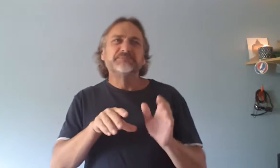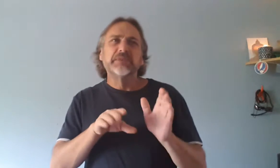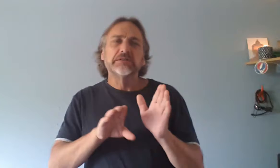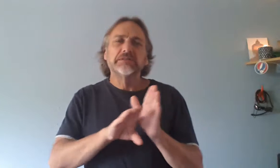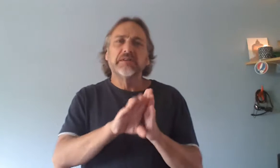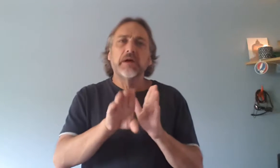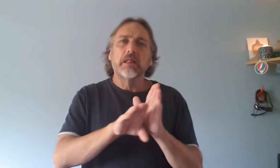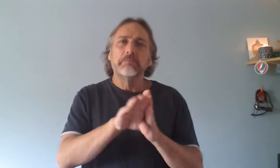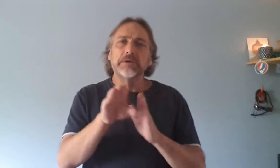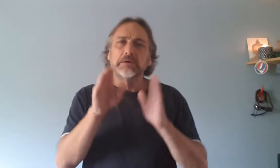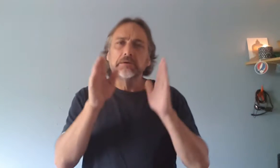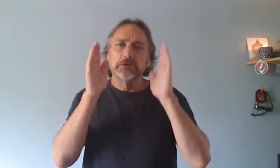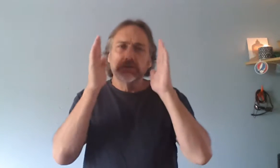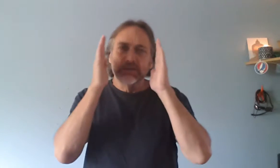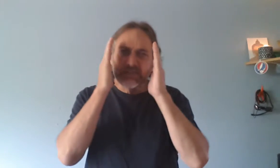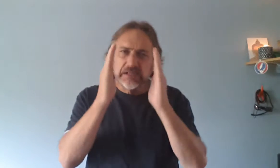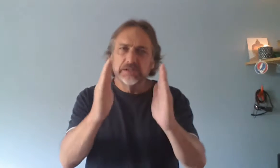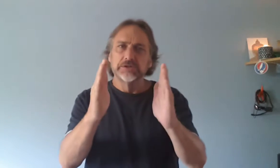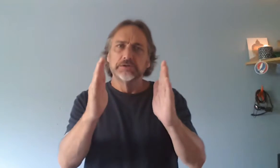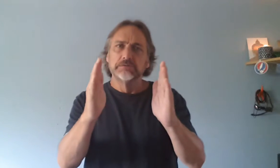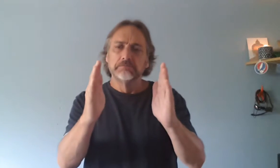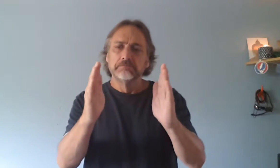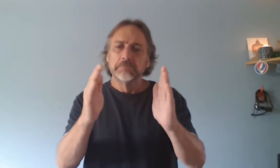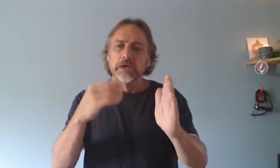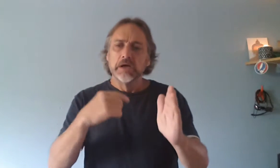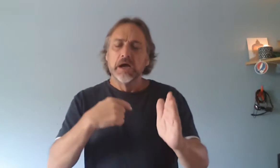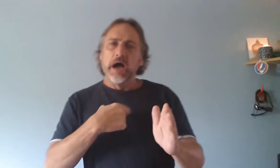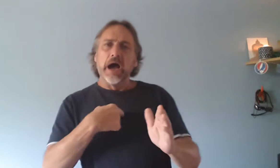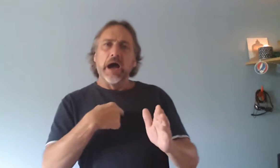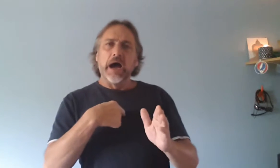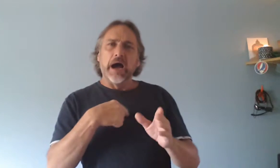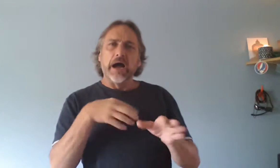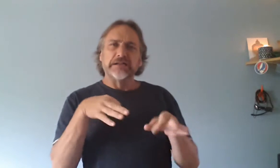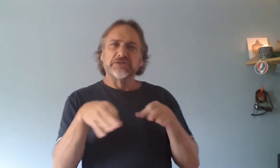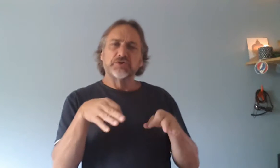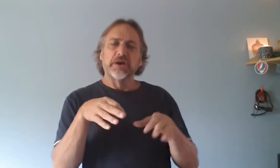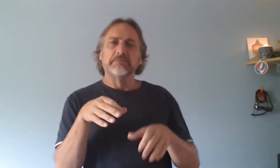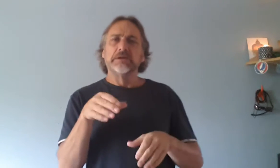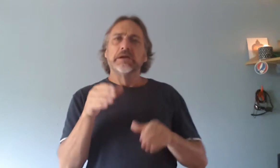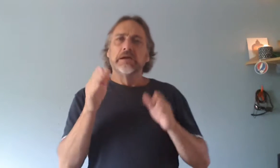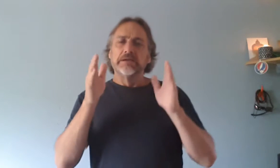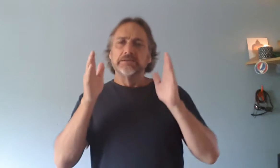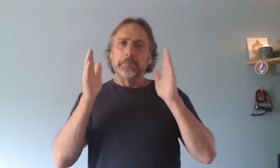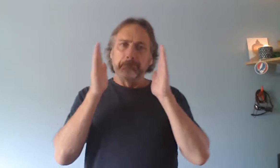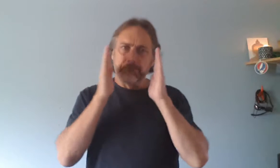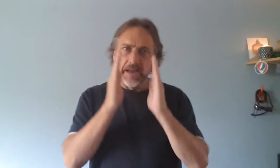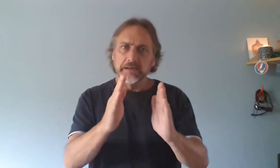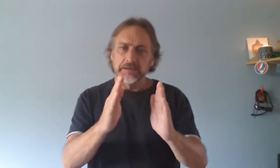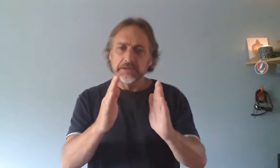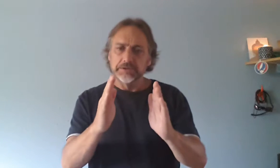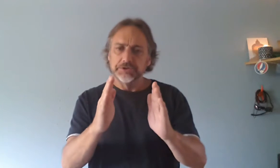attention in a particular way. So the way I define it is it's paying attention on purpose in the present